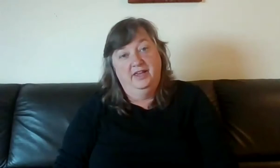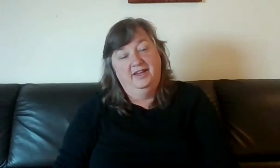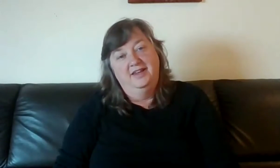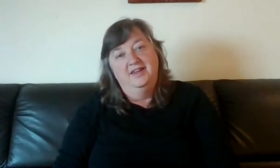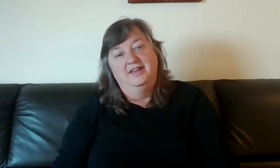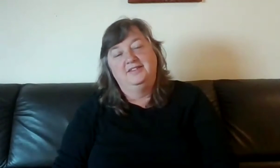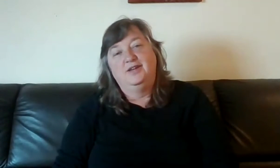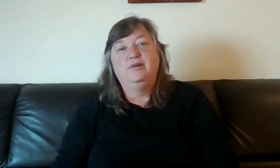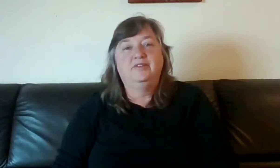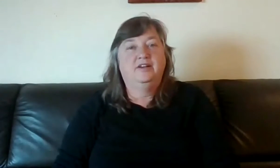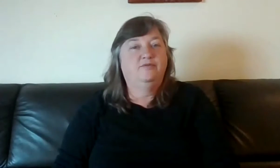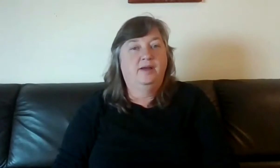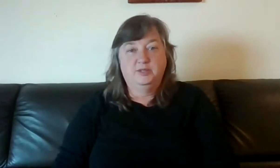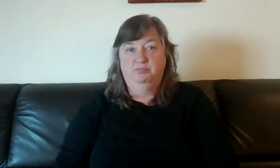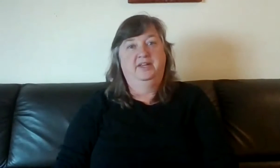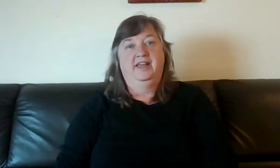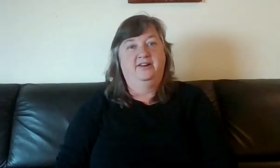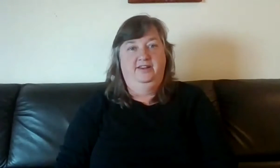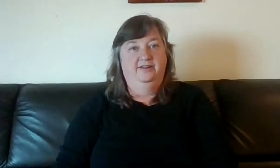like, it's the equivalent of I'm splitting out of here,